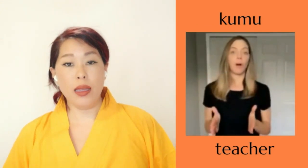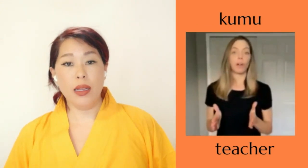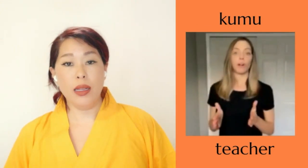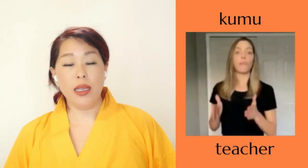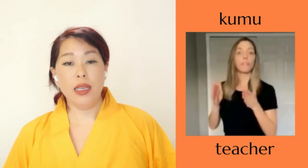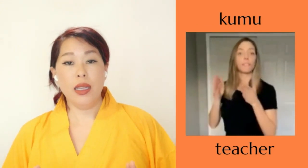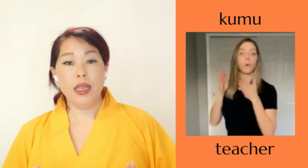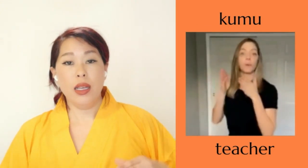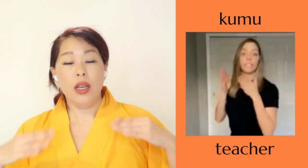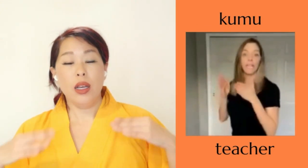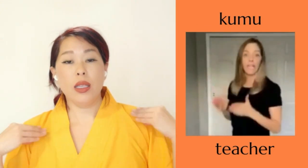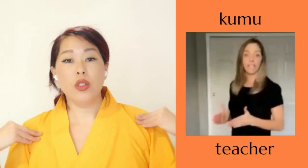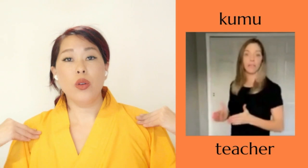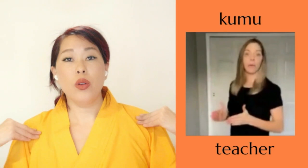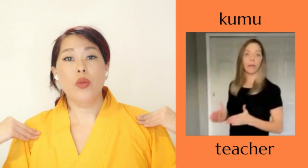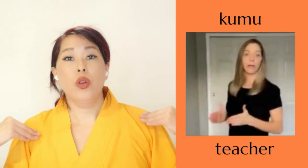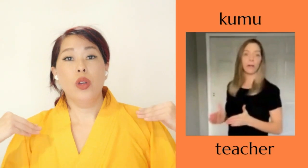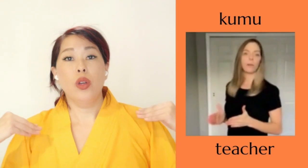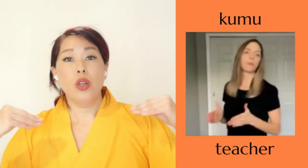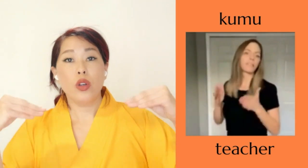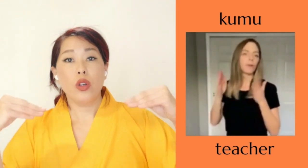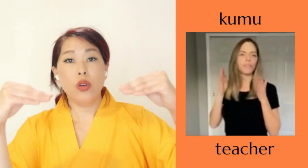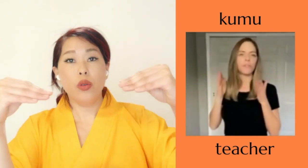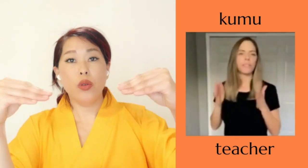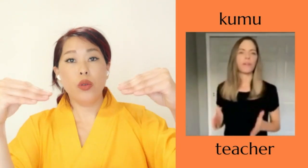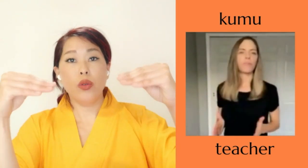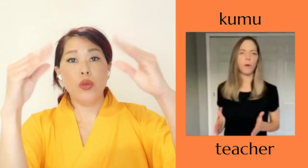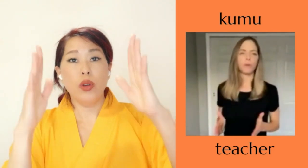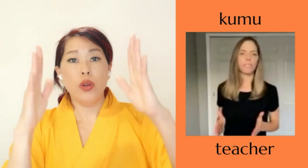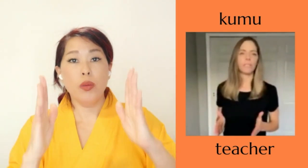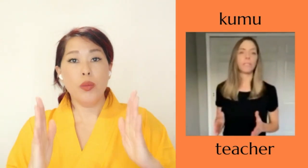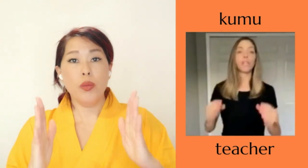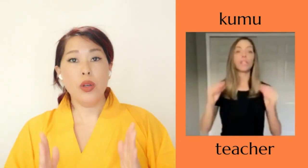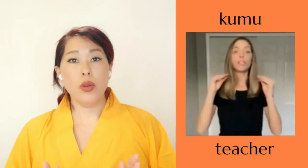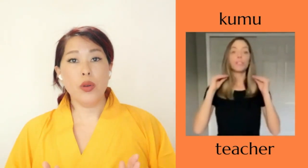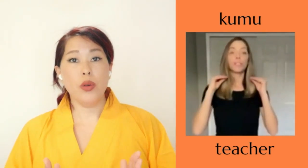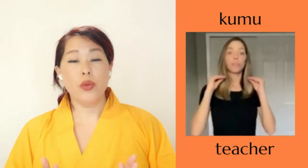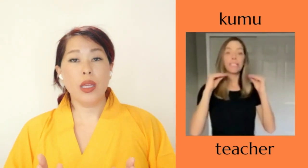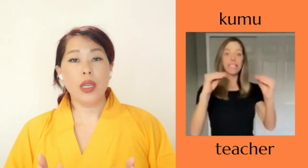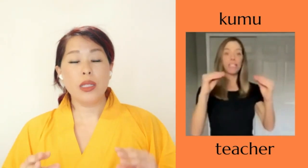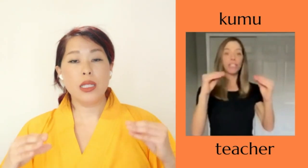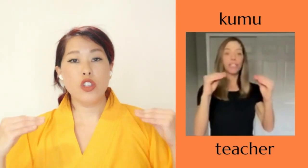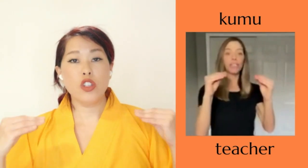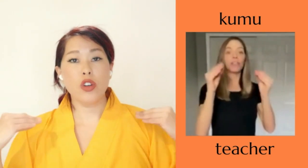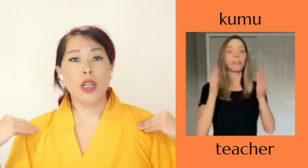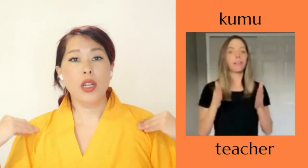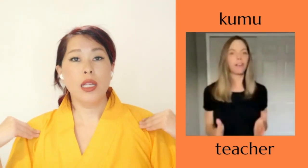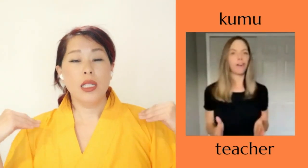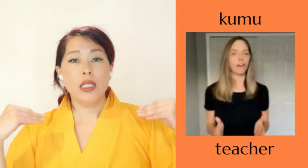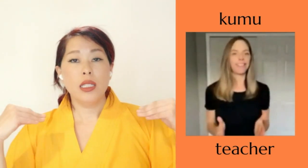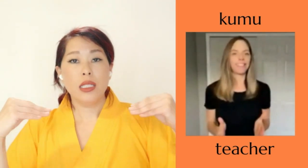spine. Okay, so kumu. That means teacher.